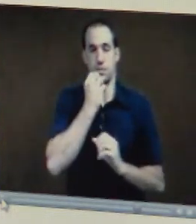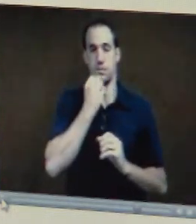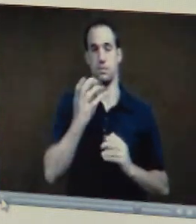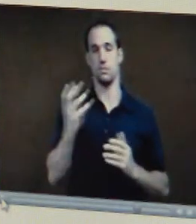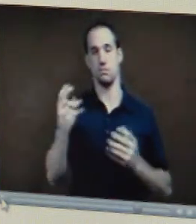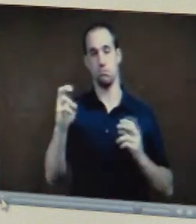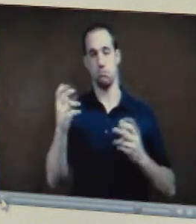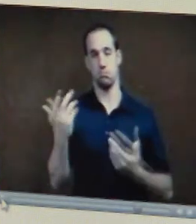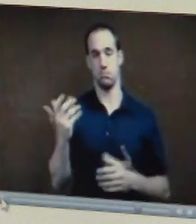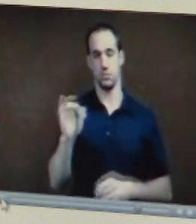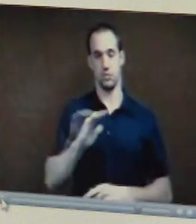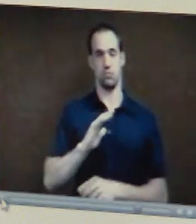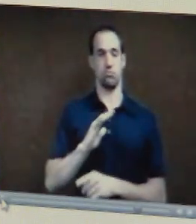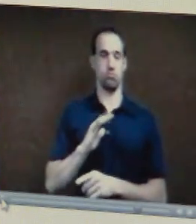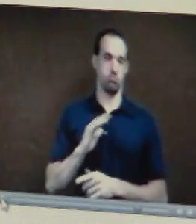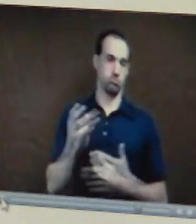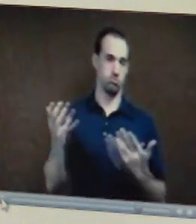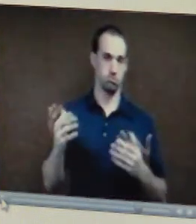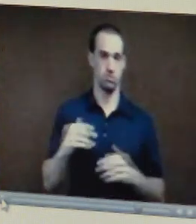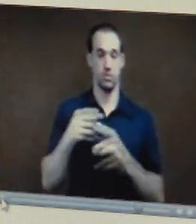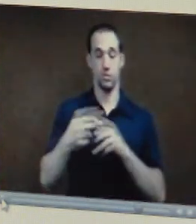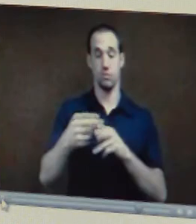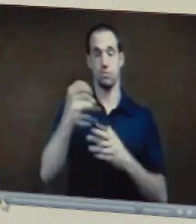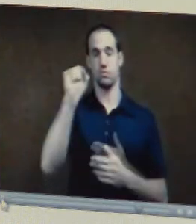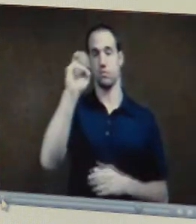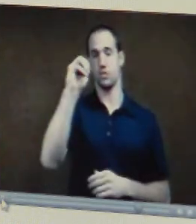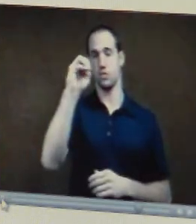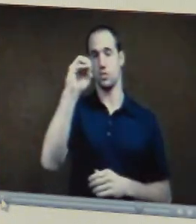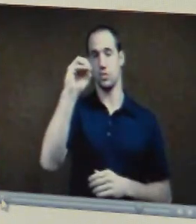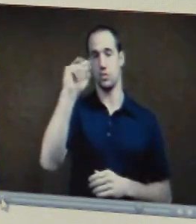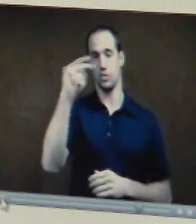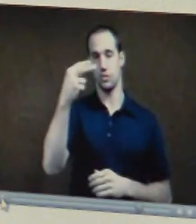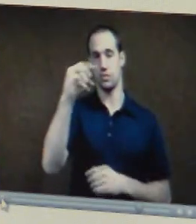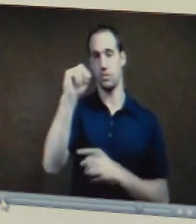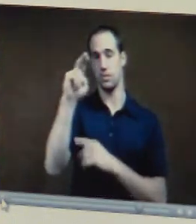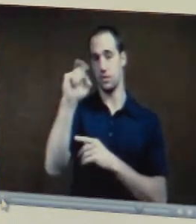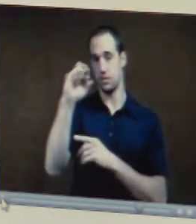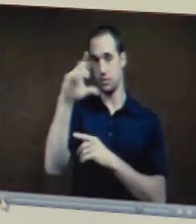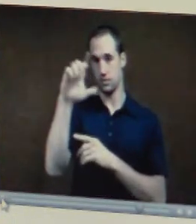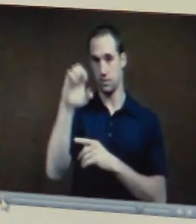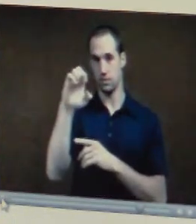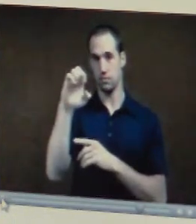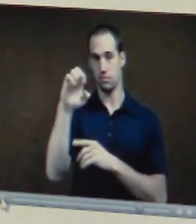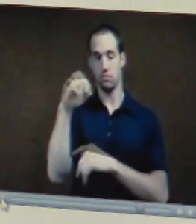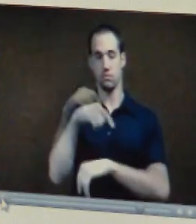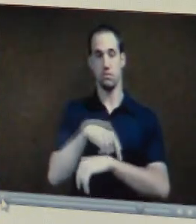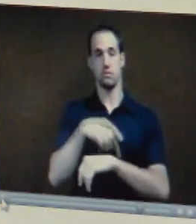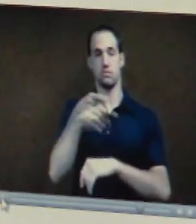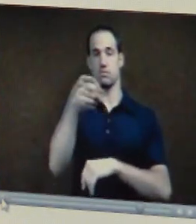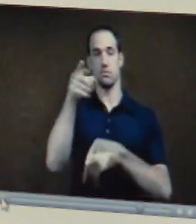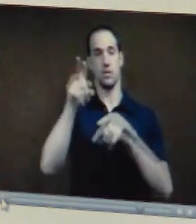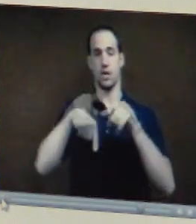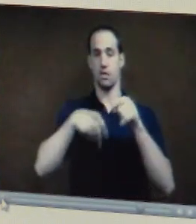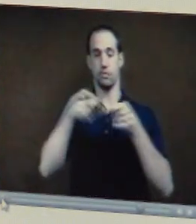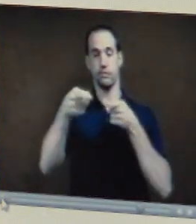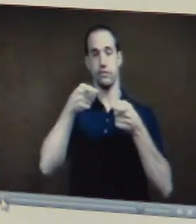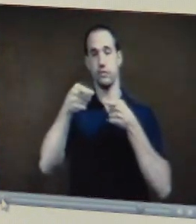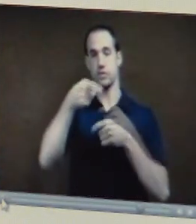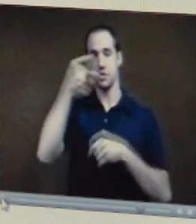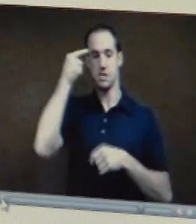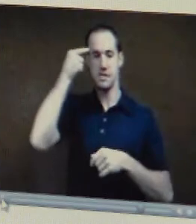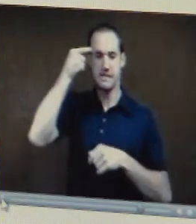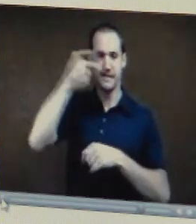vessels constrict, lessening blood flow, which causes, essentially, is why your blood